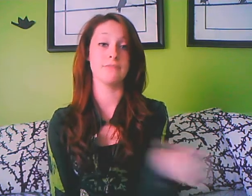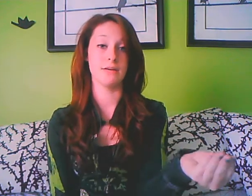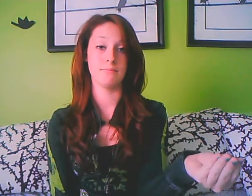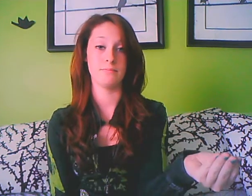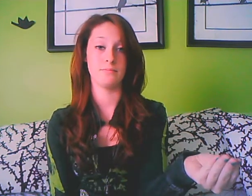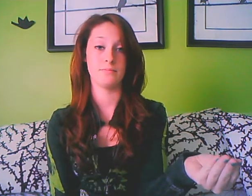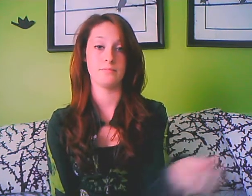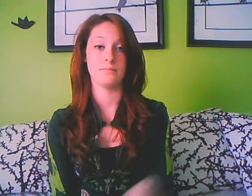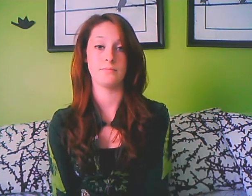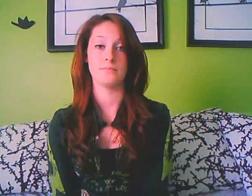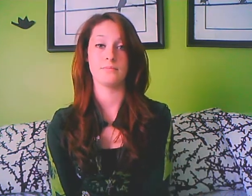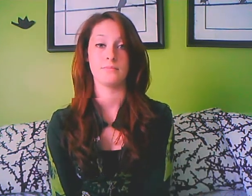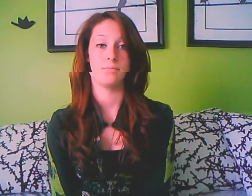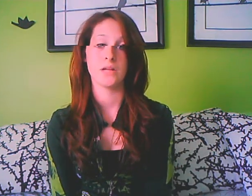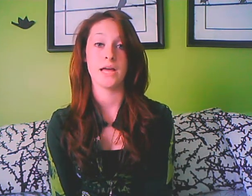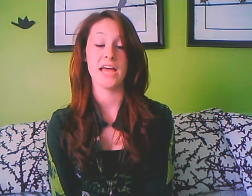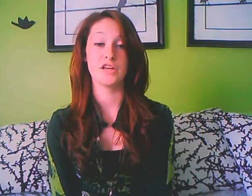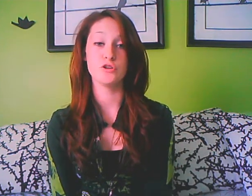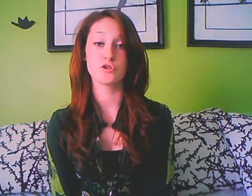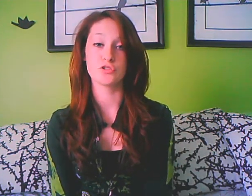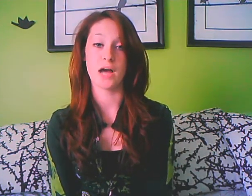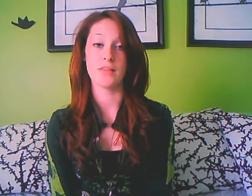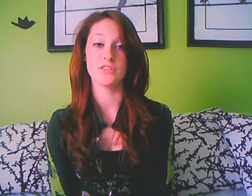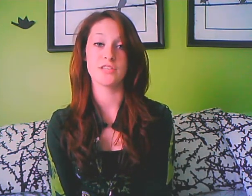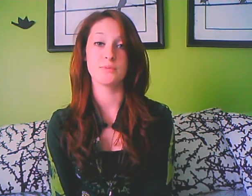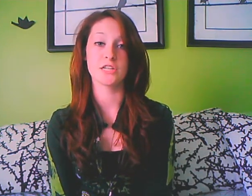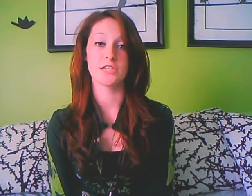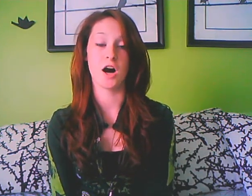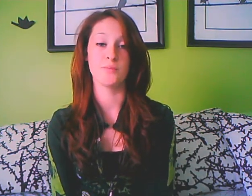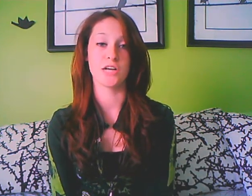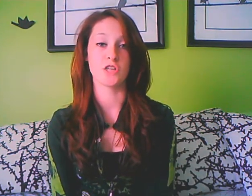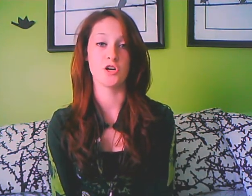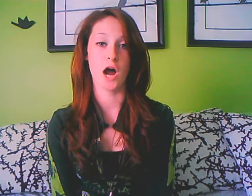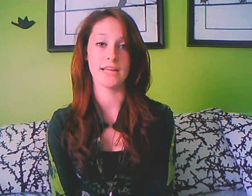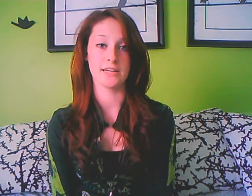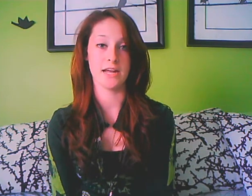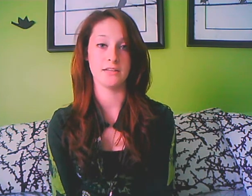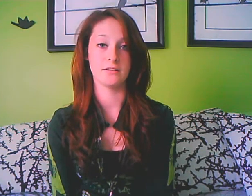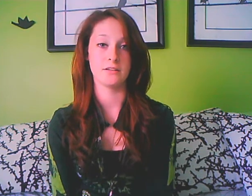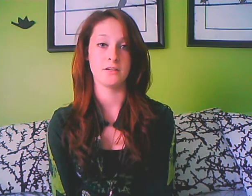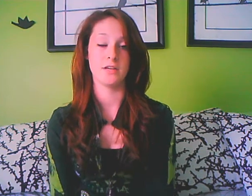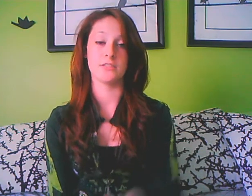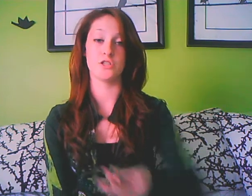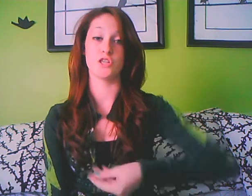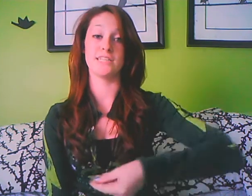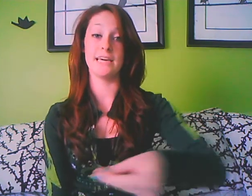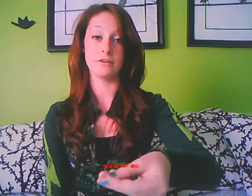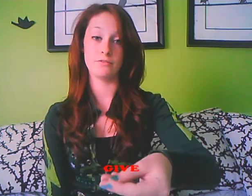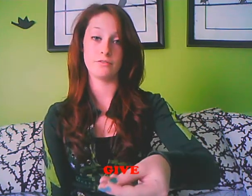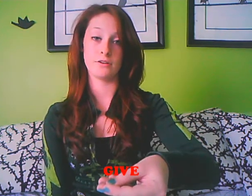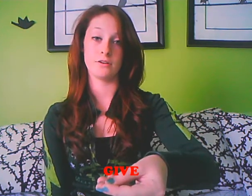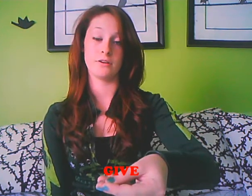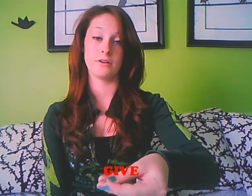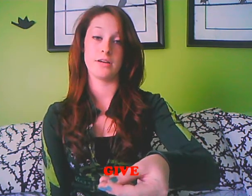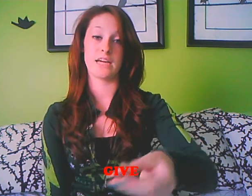him. In a neutral sign, the subject and object are not indicated, such as give. It can